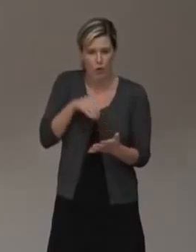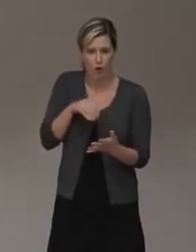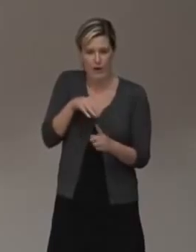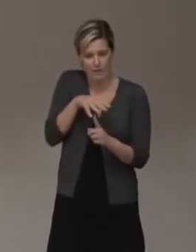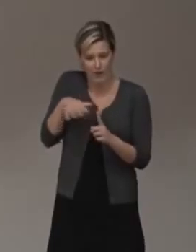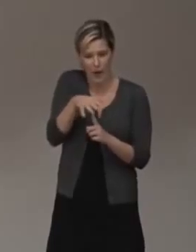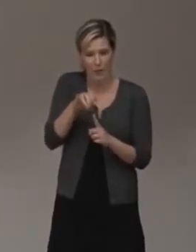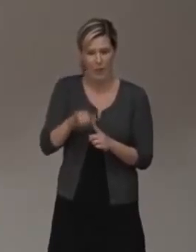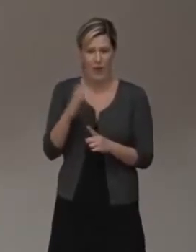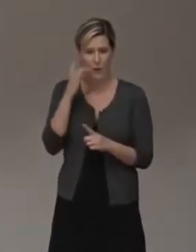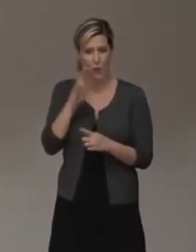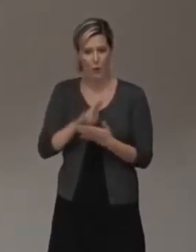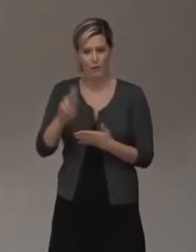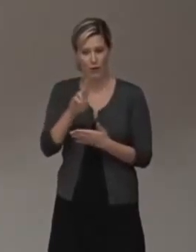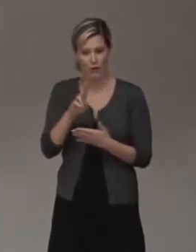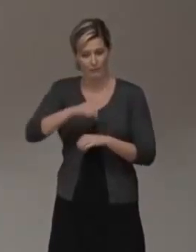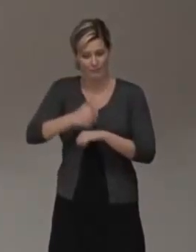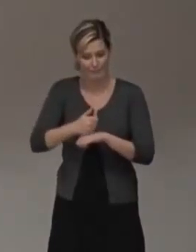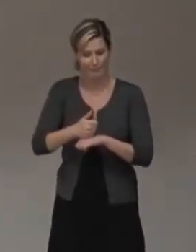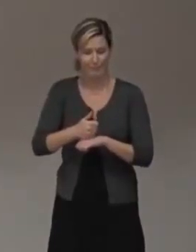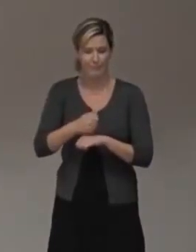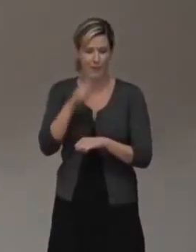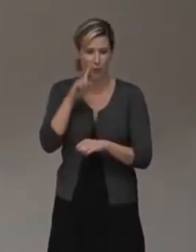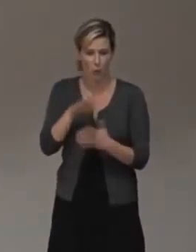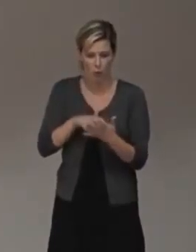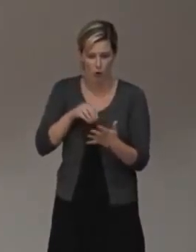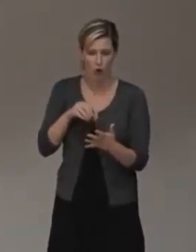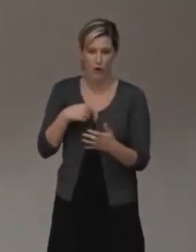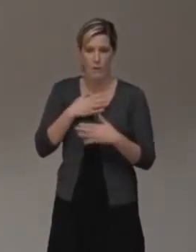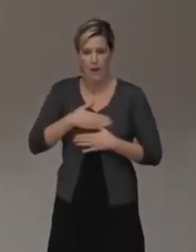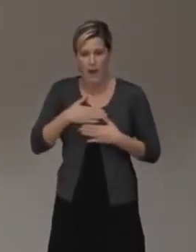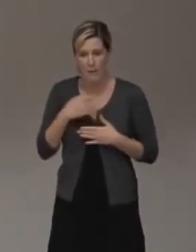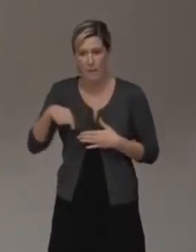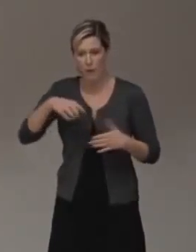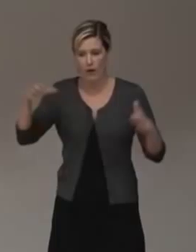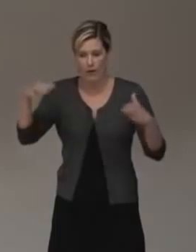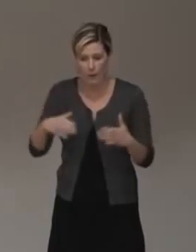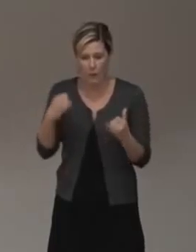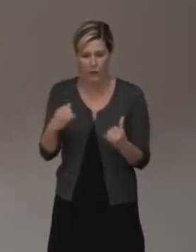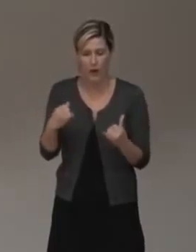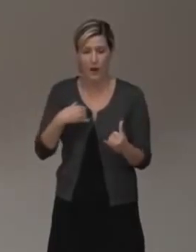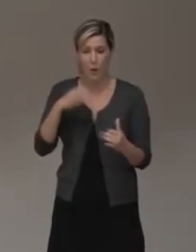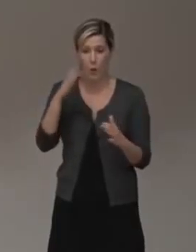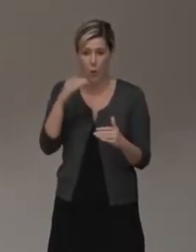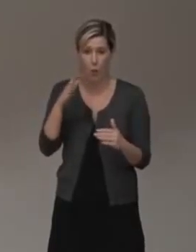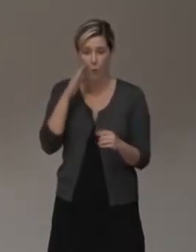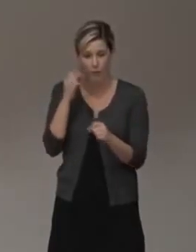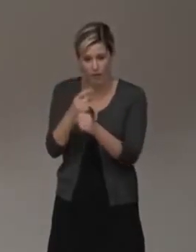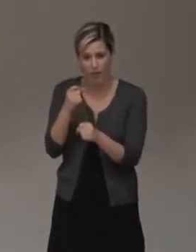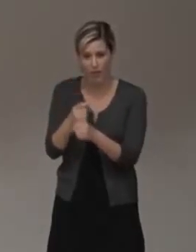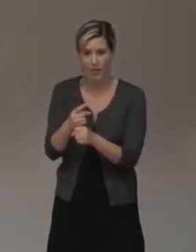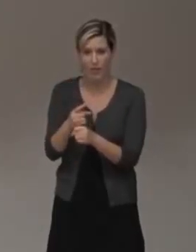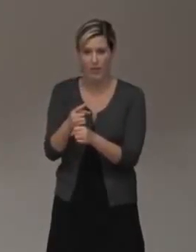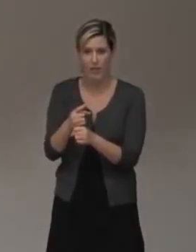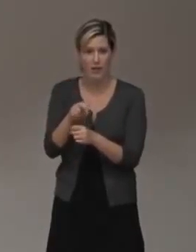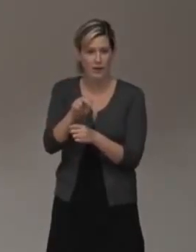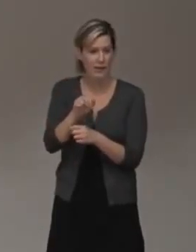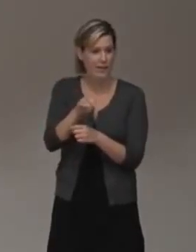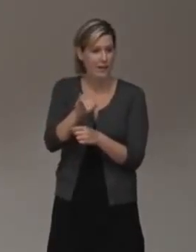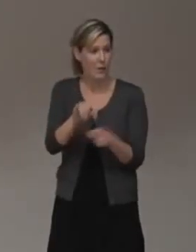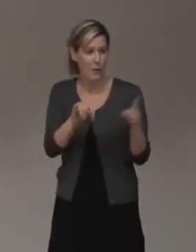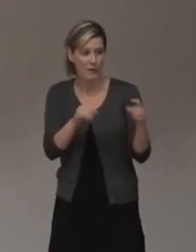So not only am I pleased that we've come together today, and I hope we will do this every year, with Naomi, the little